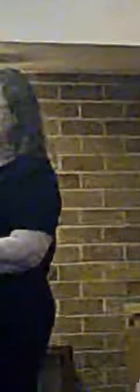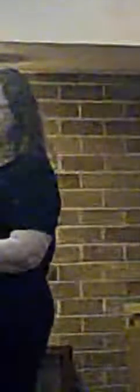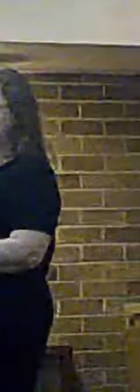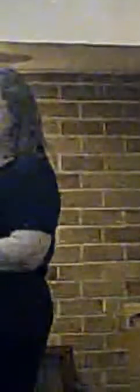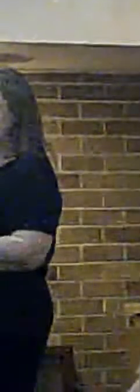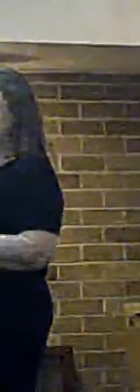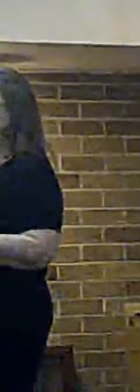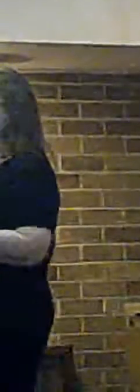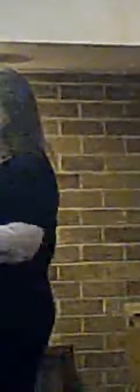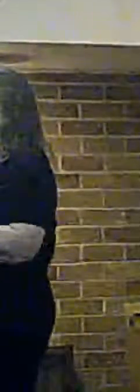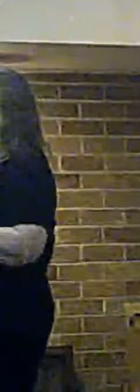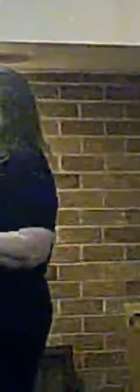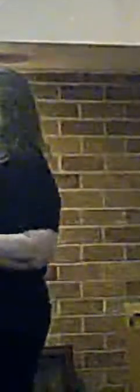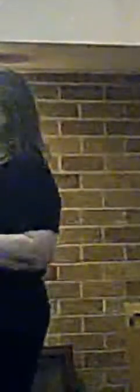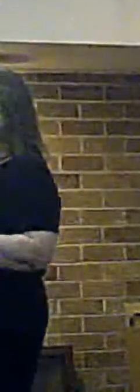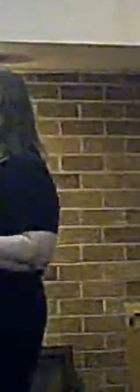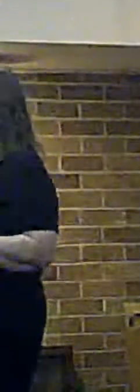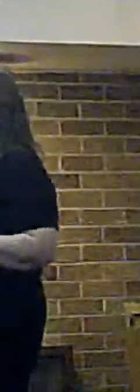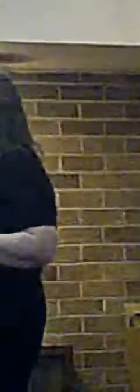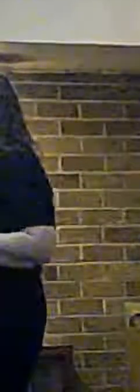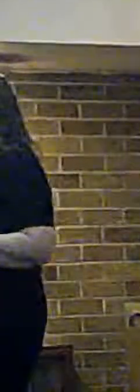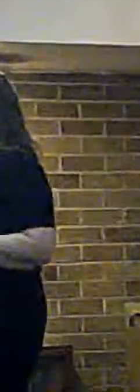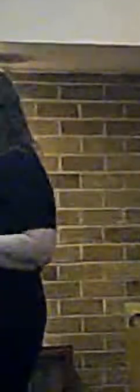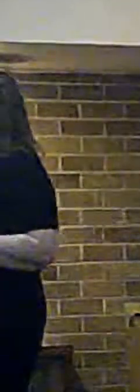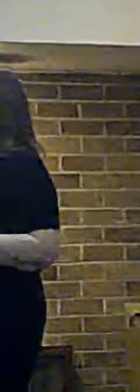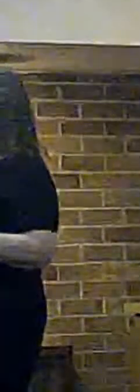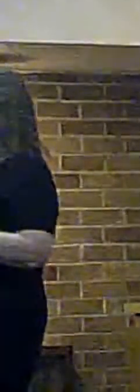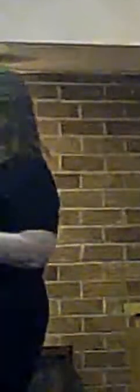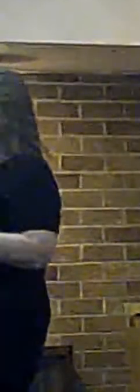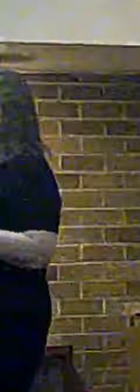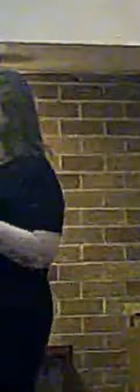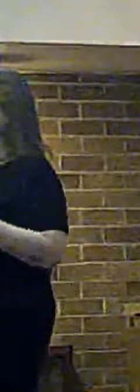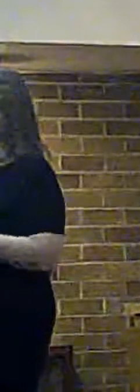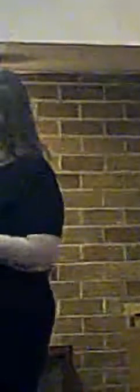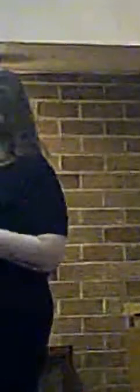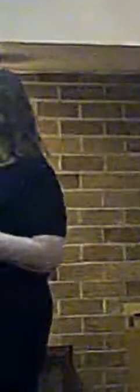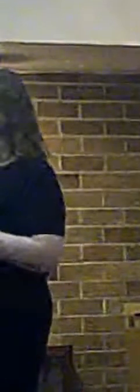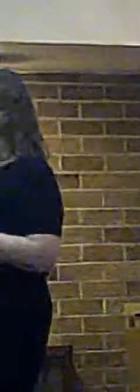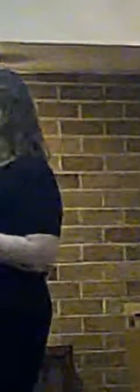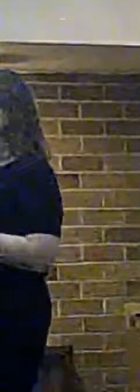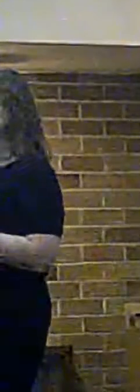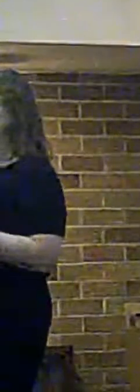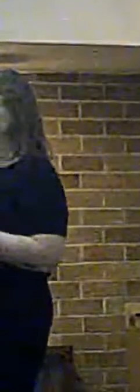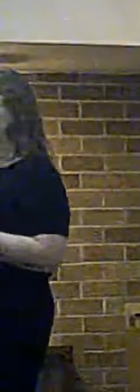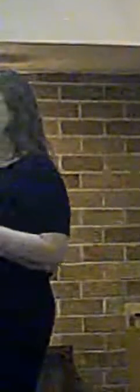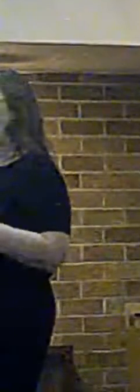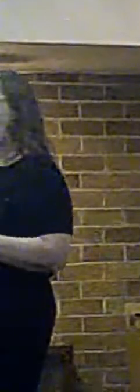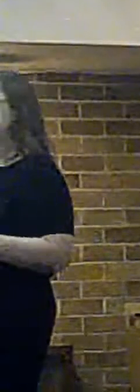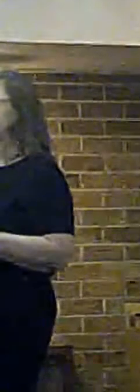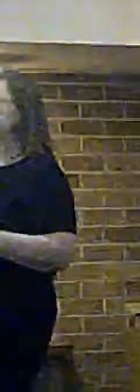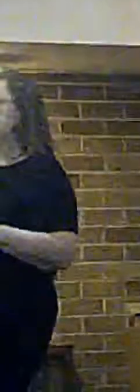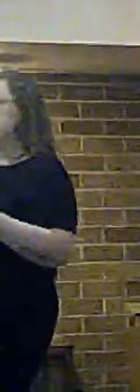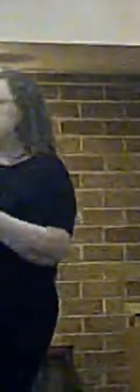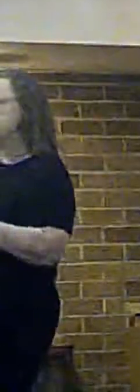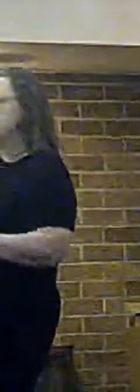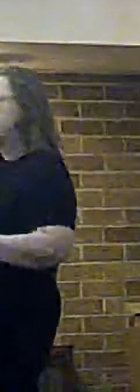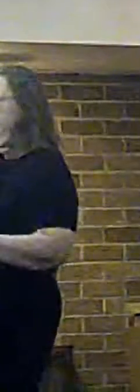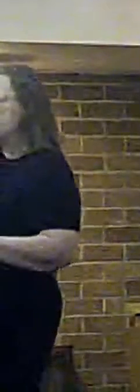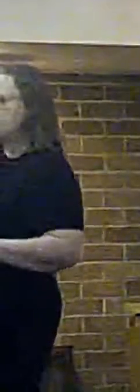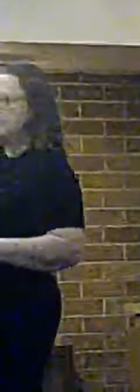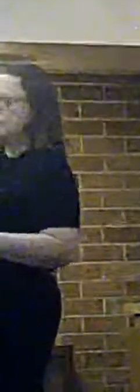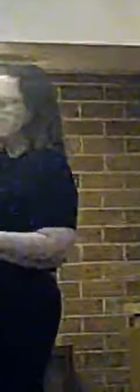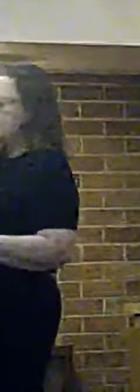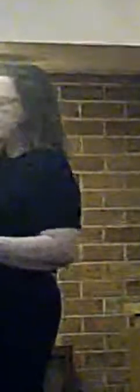fact is we need to make the revenue savings. We only do that by reducing firefighter numbers. Therefore, we have to